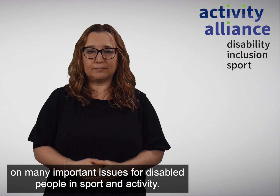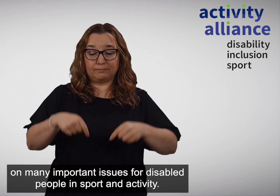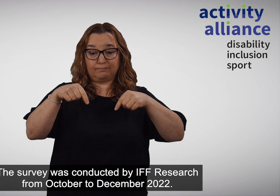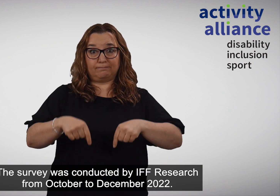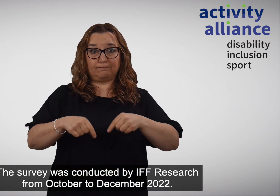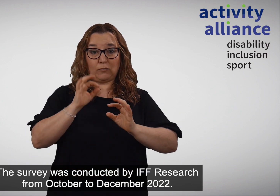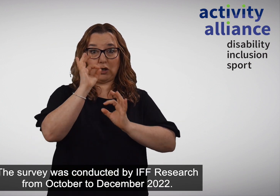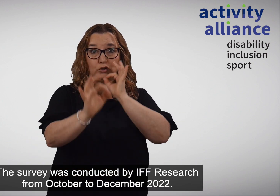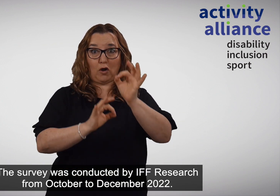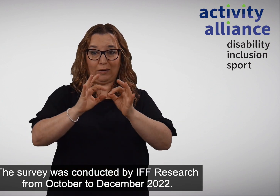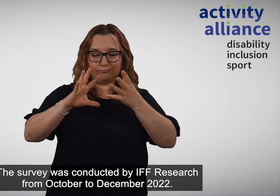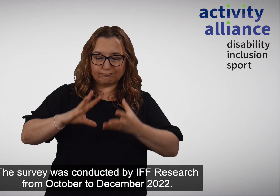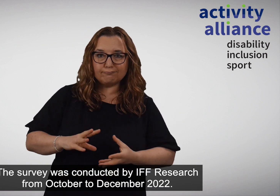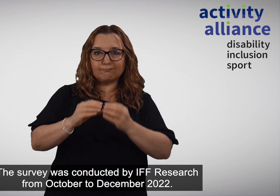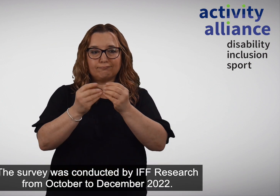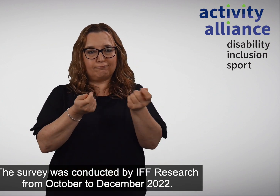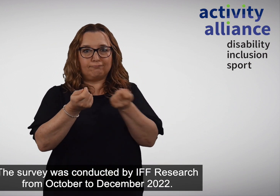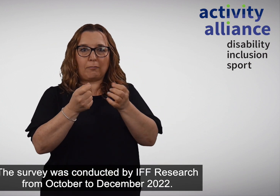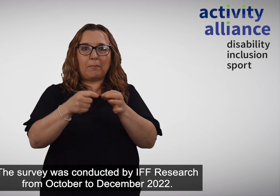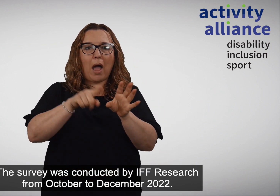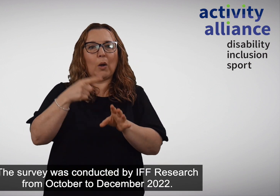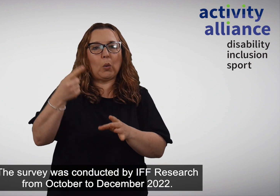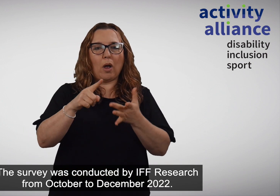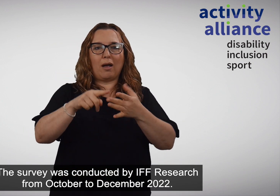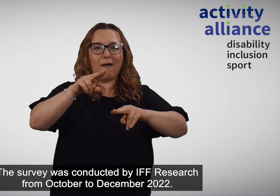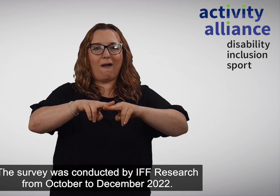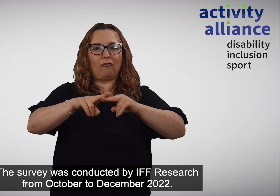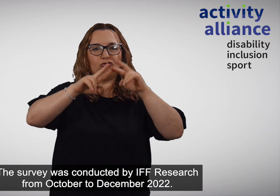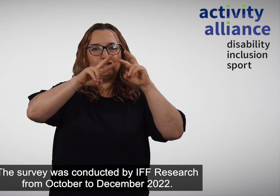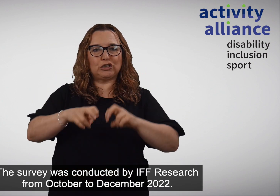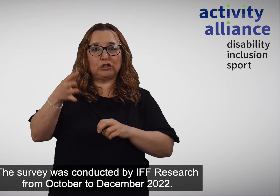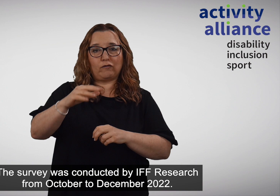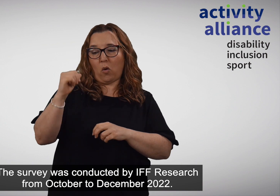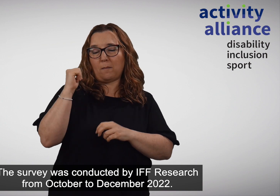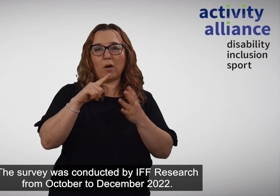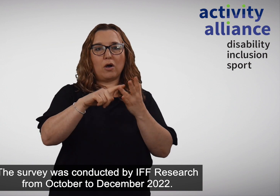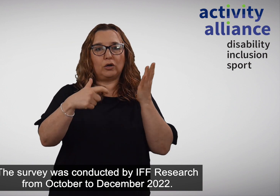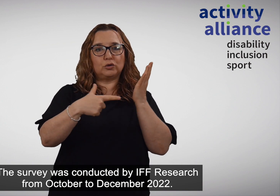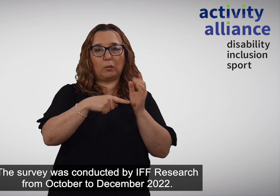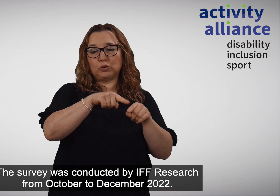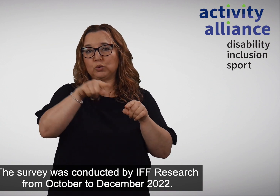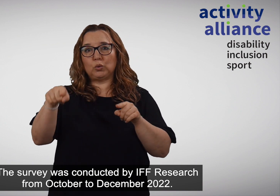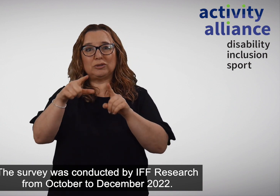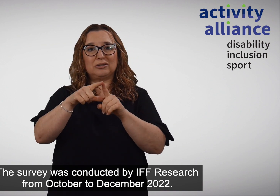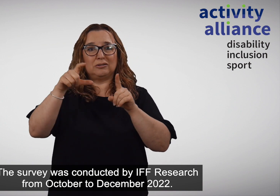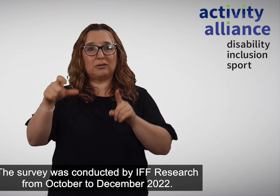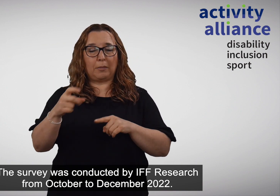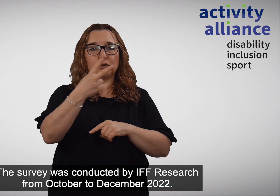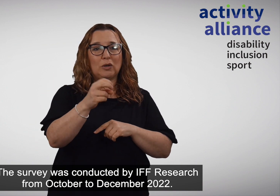The survey was conducted by IFF Research from October to December 2022.